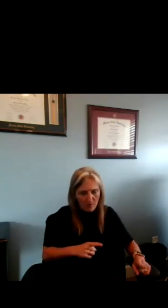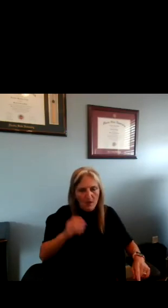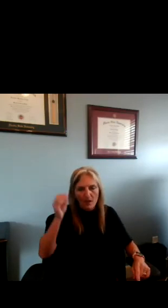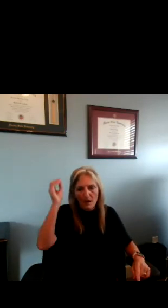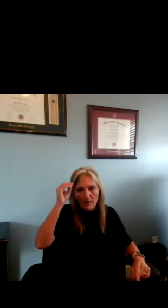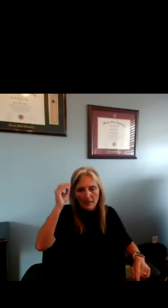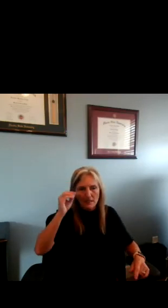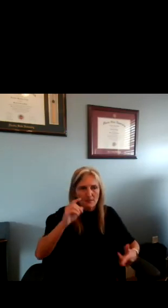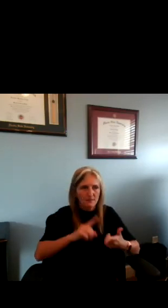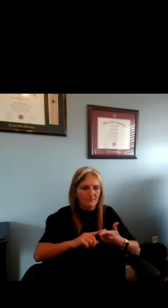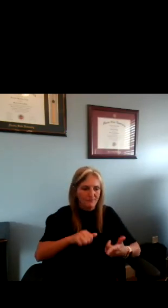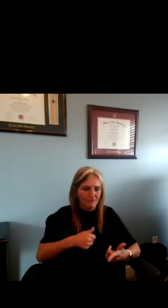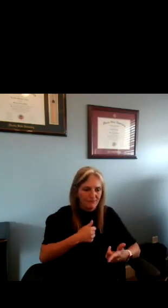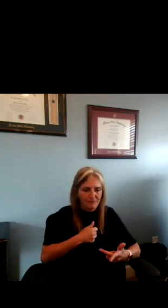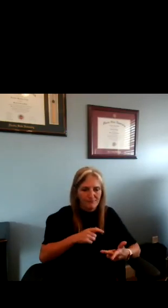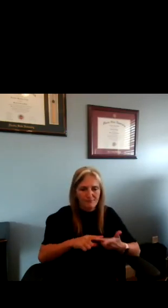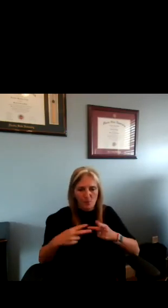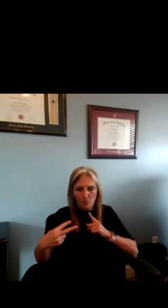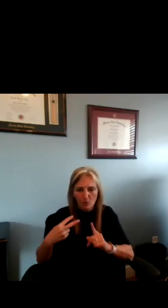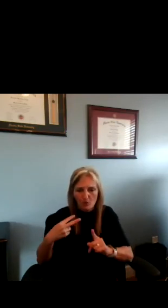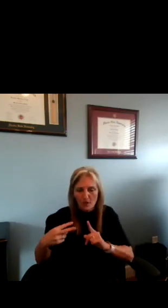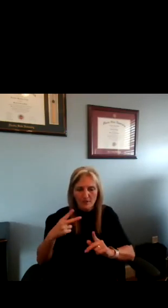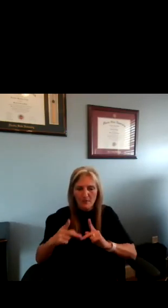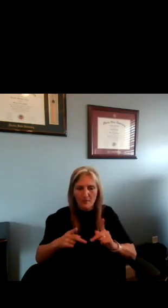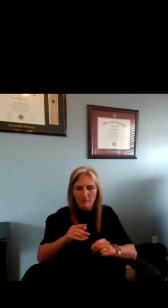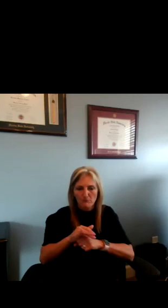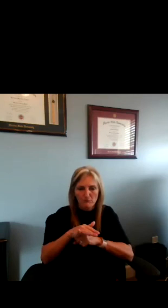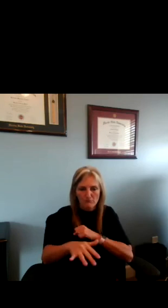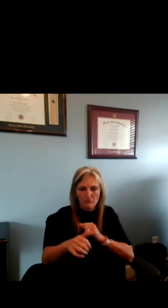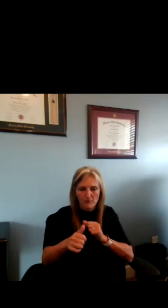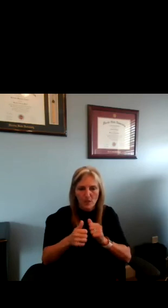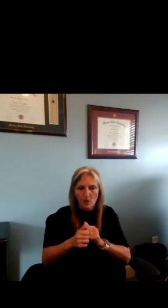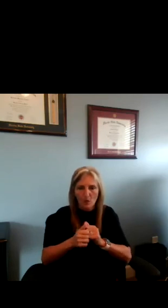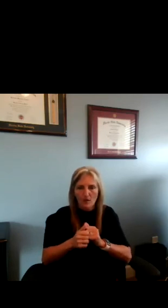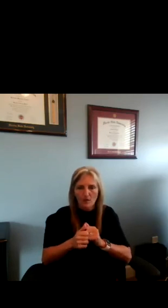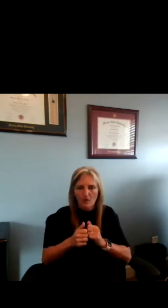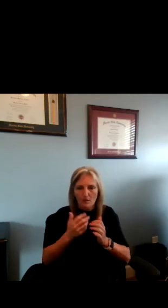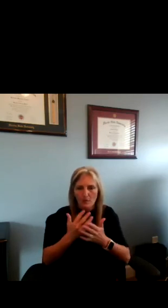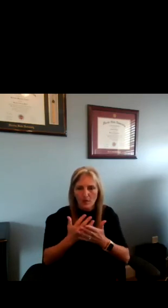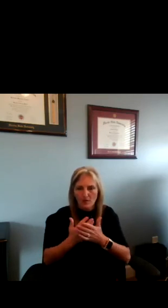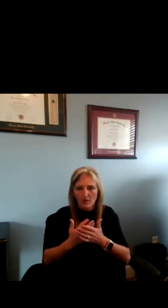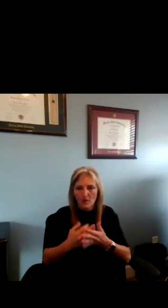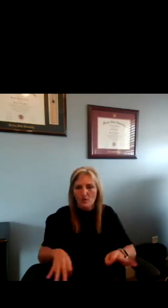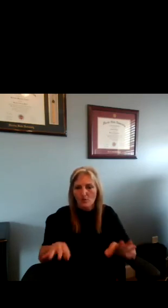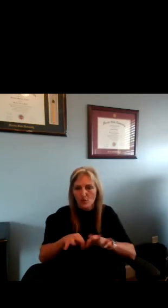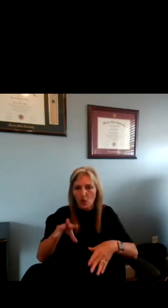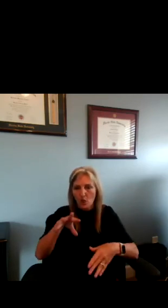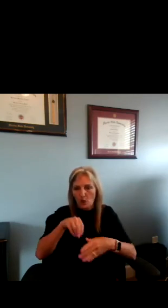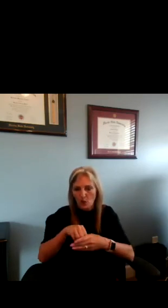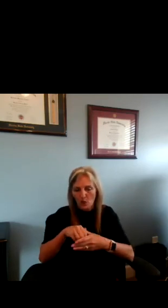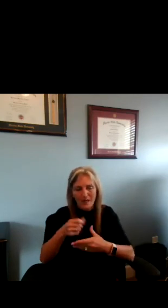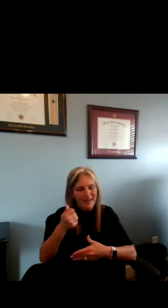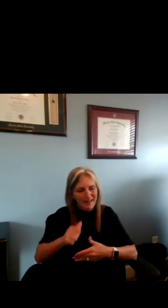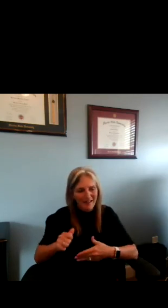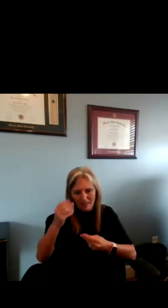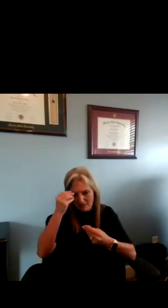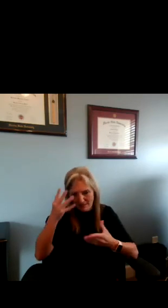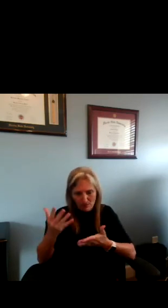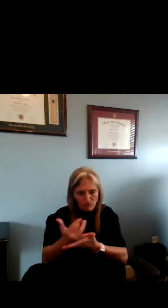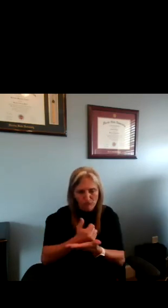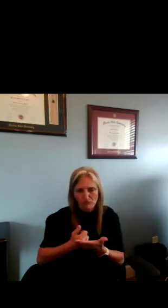the attitudes, and the perceptions of those affected by time in prison are crucial to include in any data collection